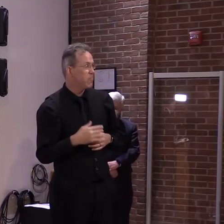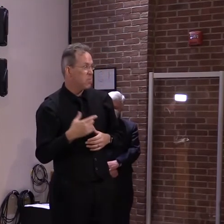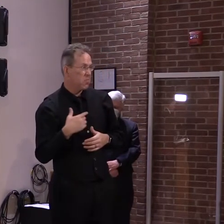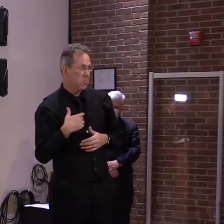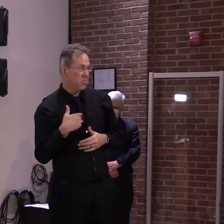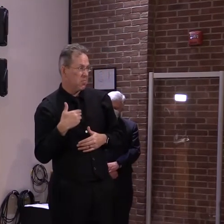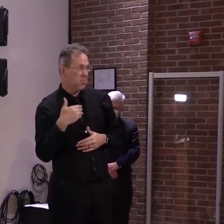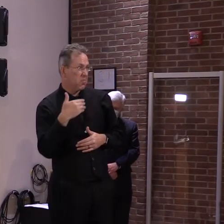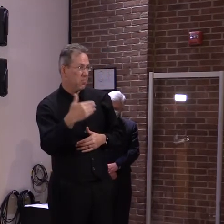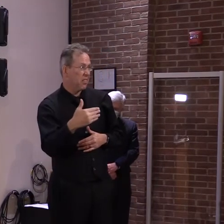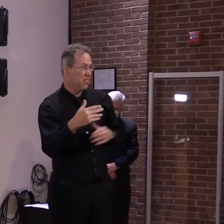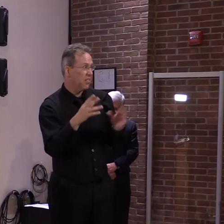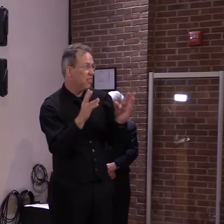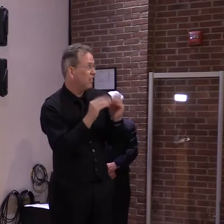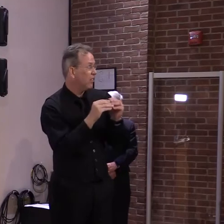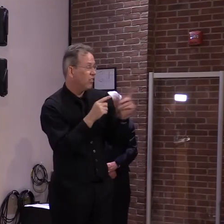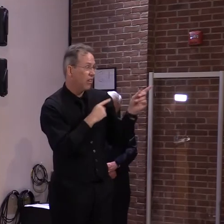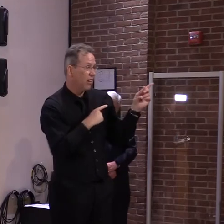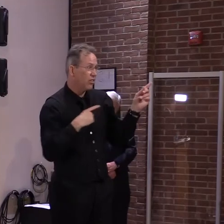order is lifted.